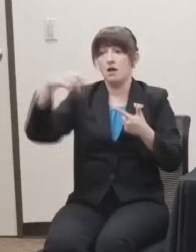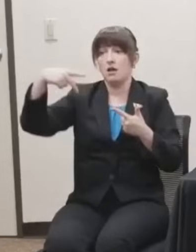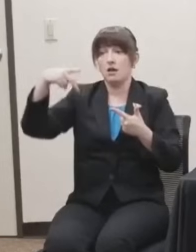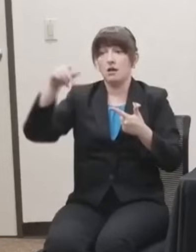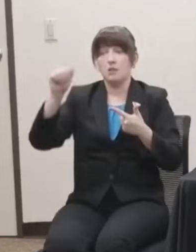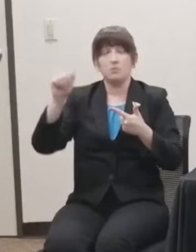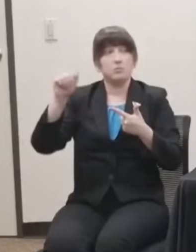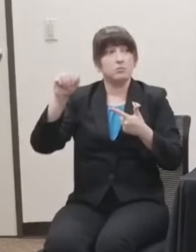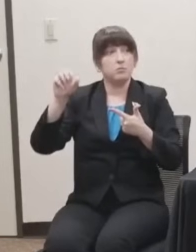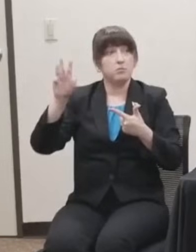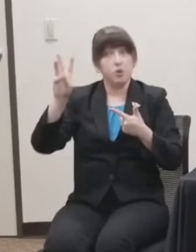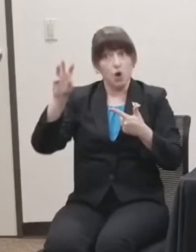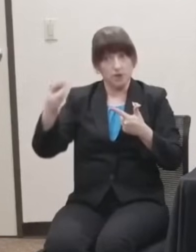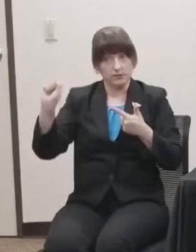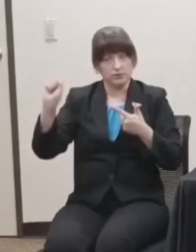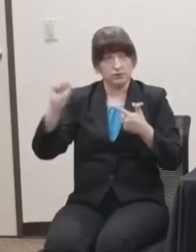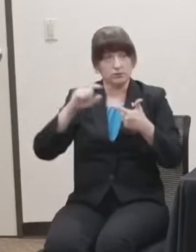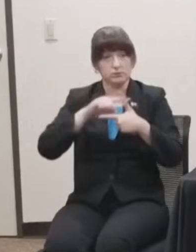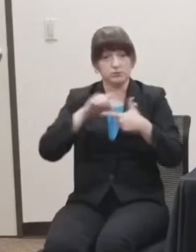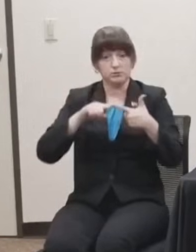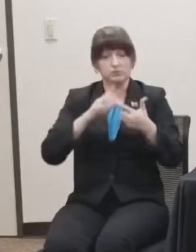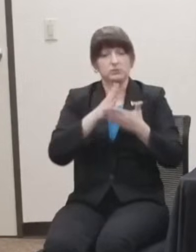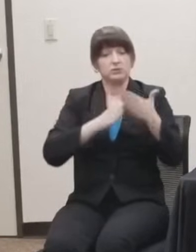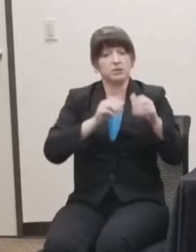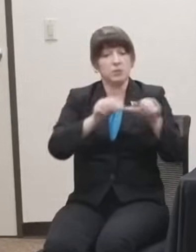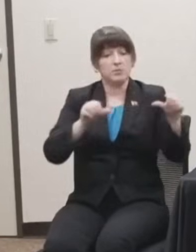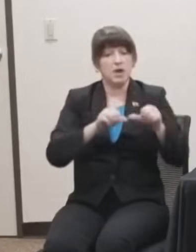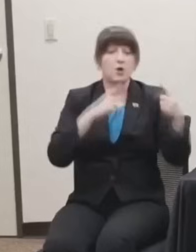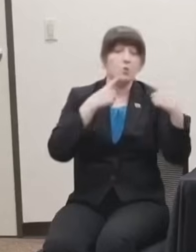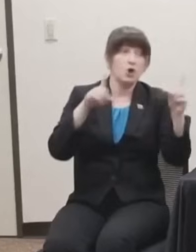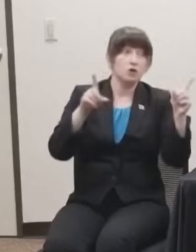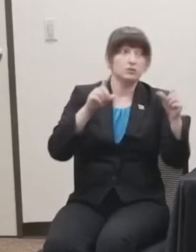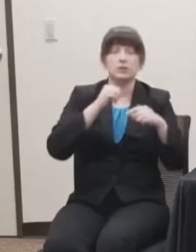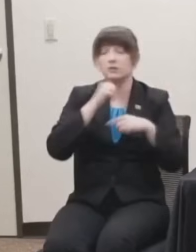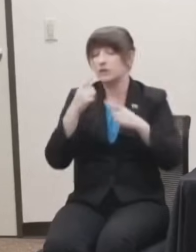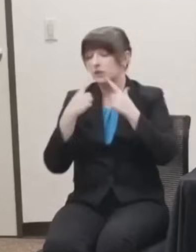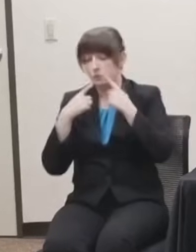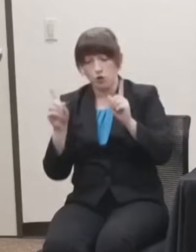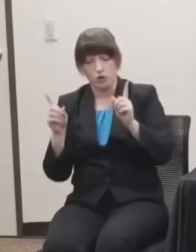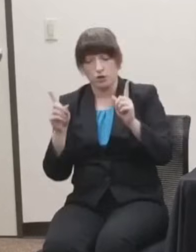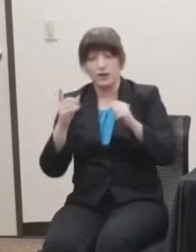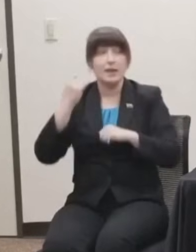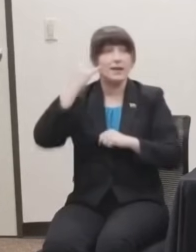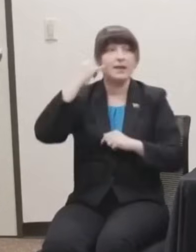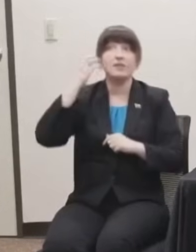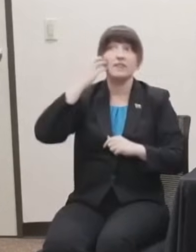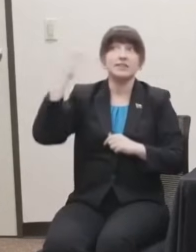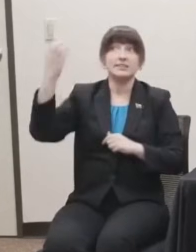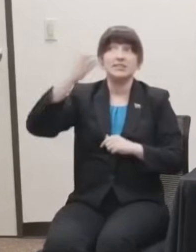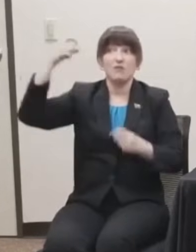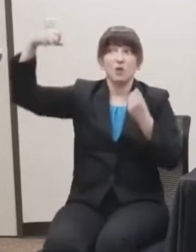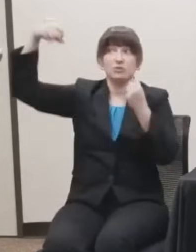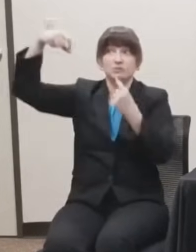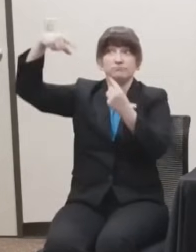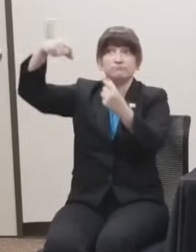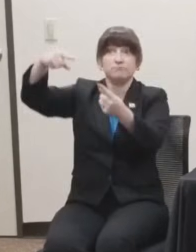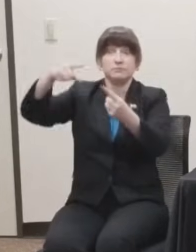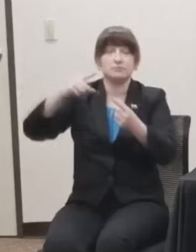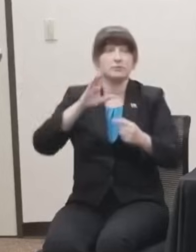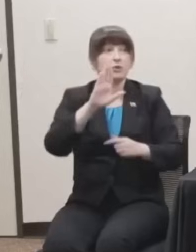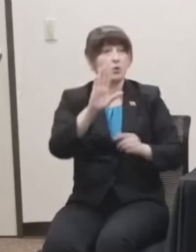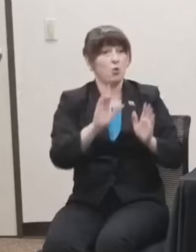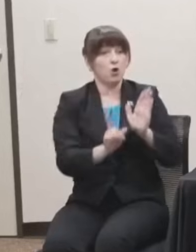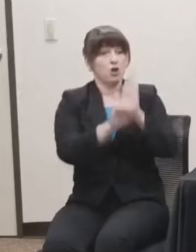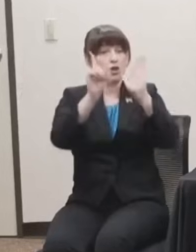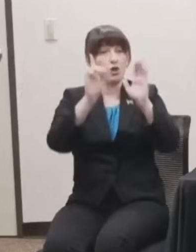sometimes don't work. And then you have areas where there is no cell phone coverage. And if there's no cell phone coverage, it doesn't matter how many alert systems you sign up for, you're not going to get